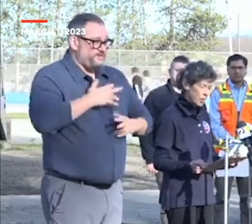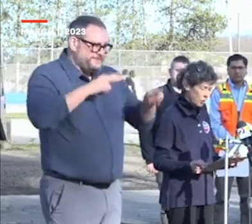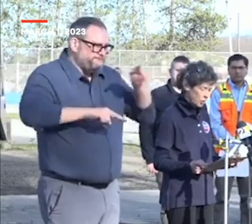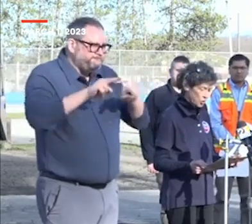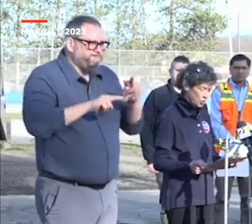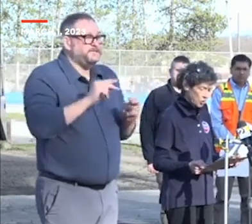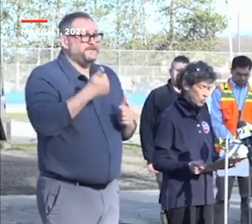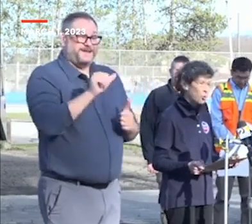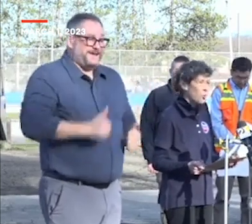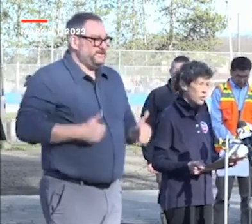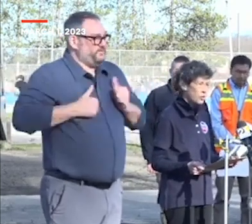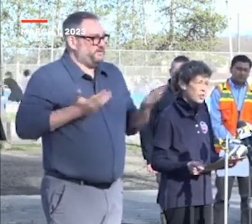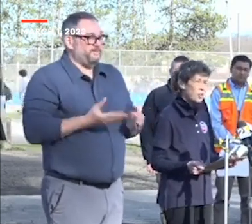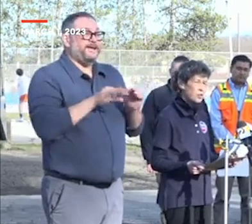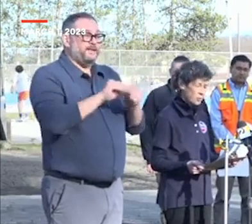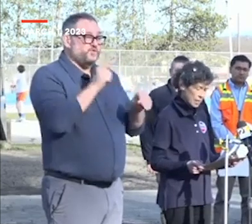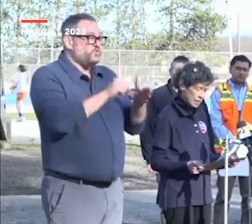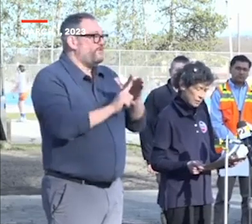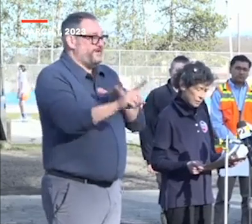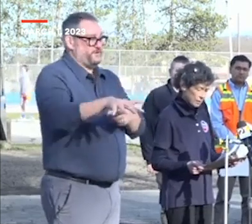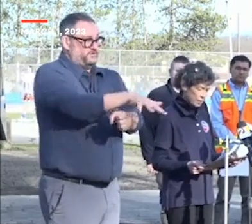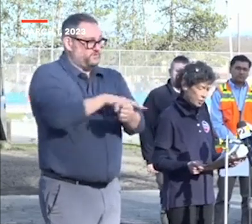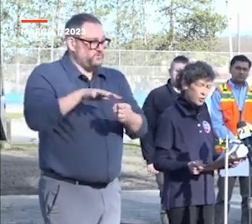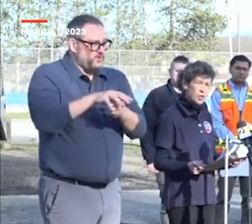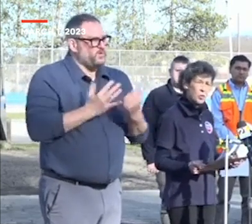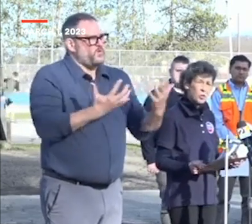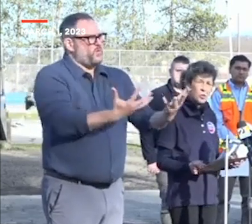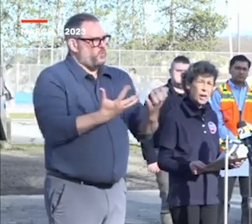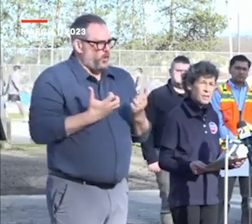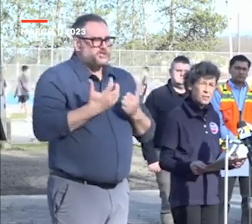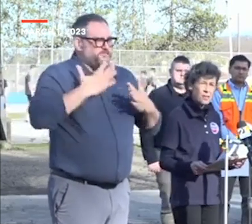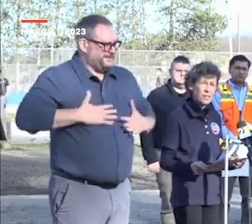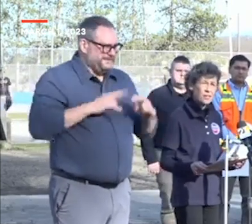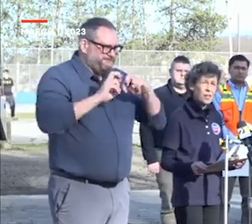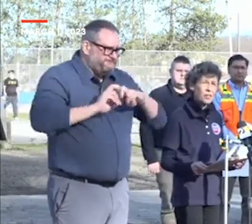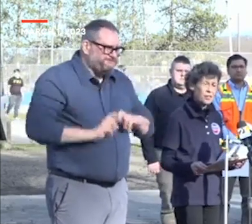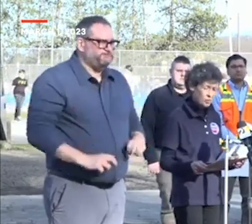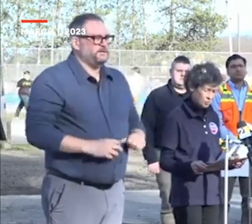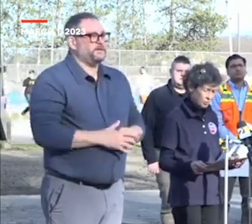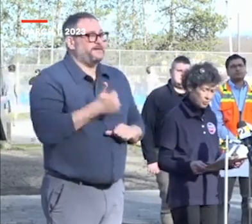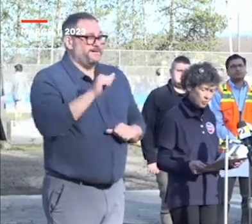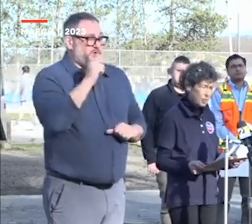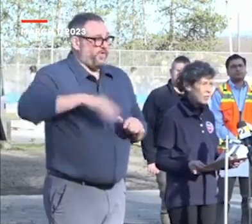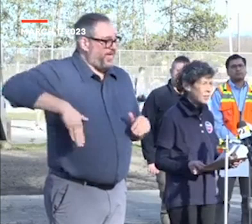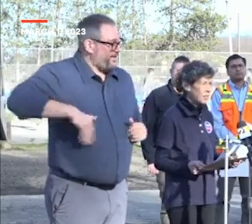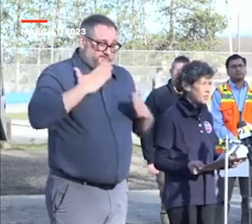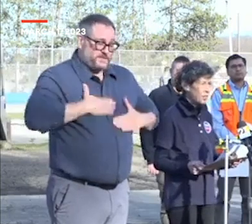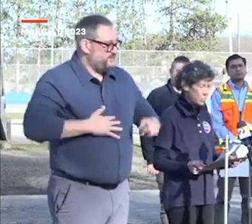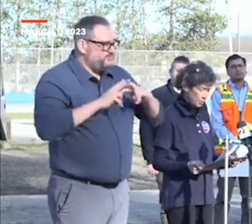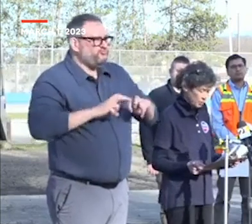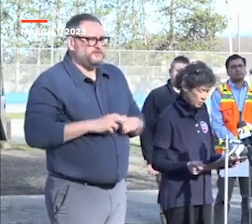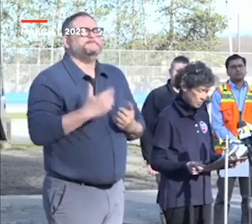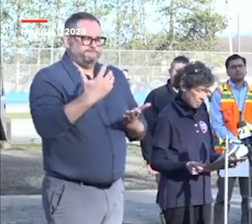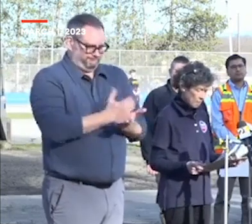the evacuation zone who wants a screening. I encourage anyone who hasn't taken advantage of this service to get in